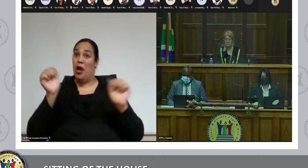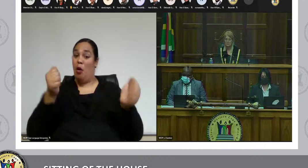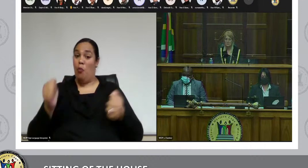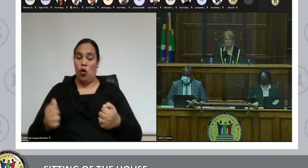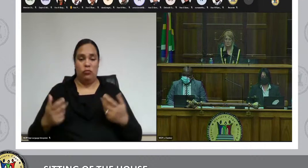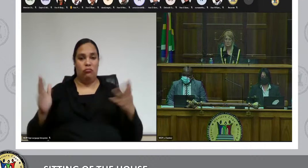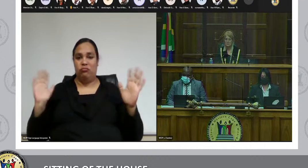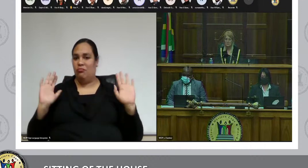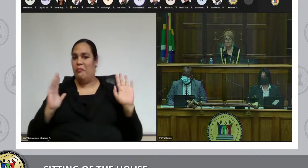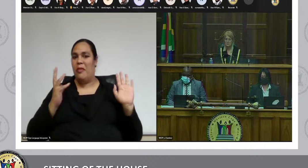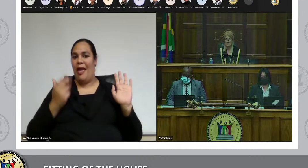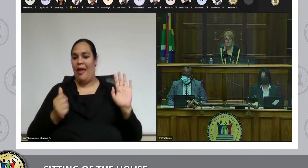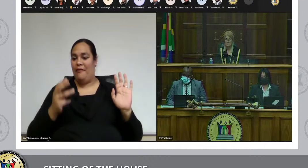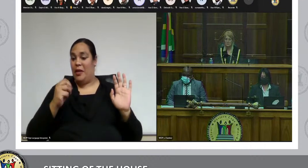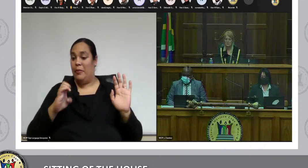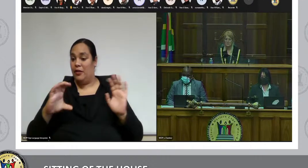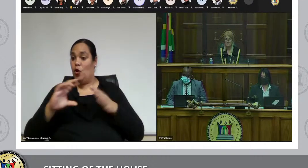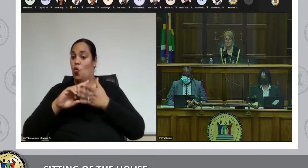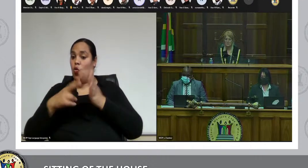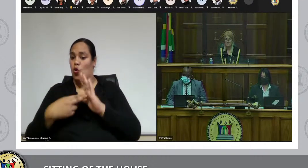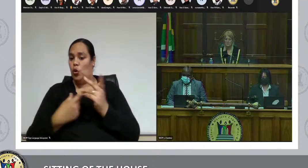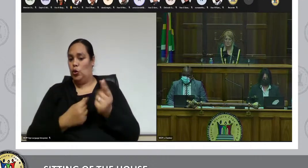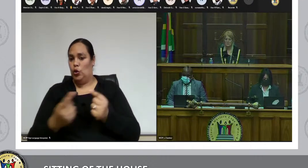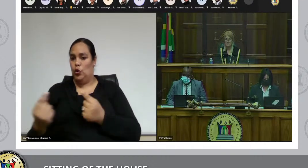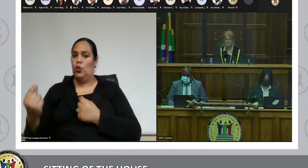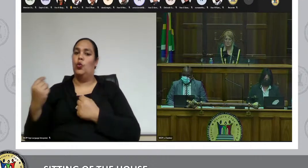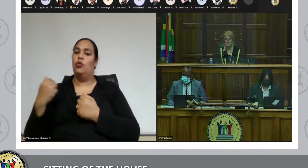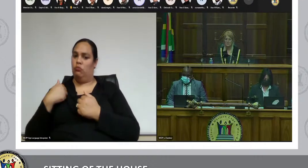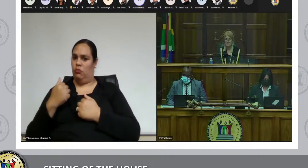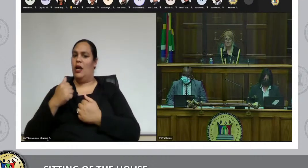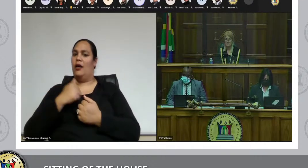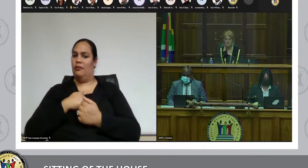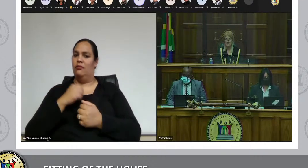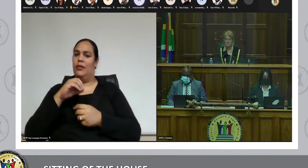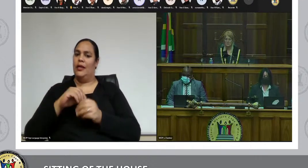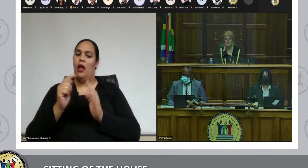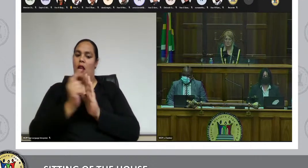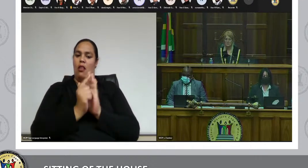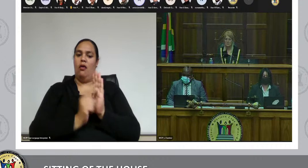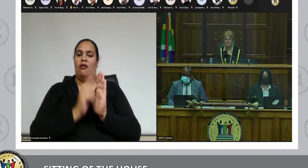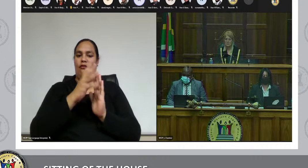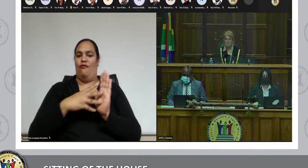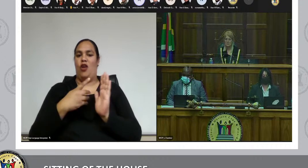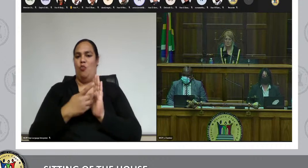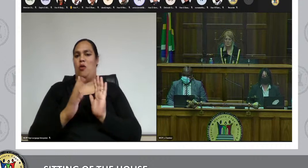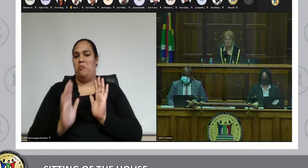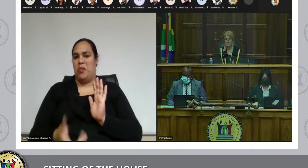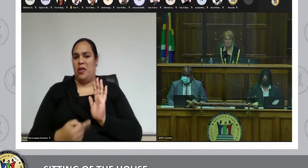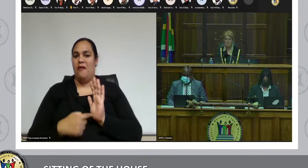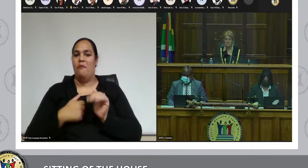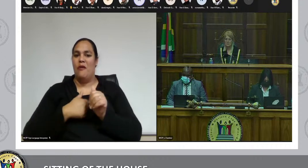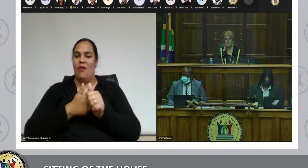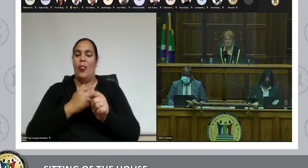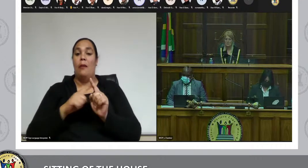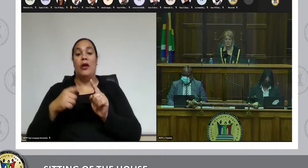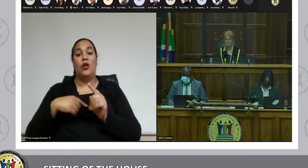I've got as MEC a role to play and to fulfill within the legal framework. So we check